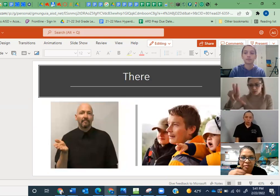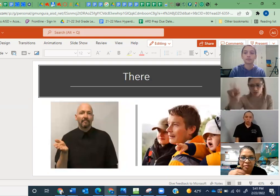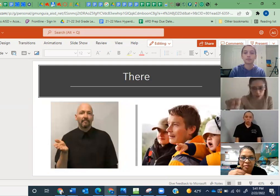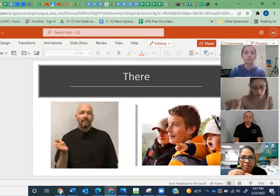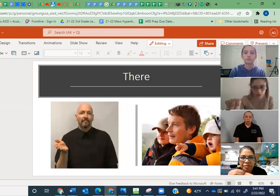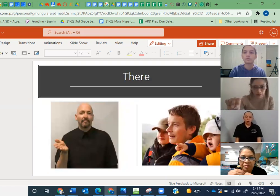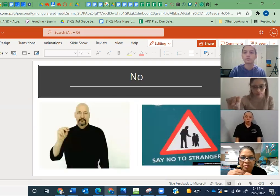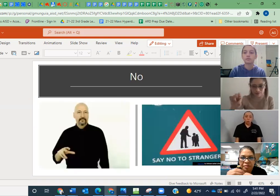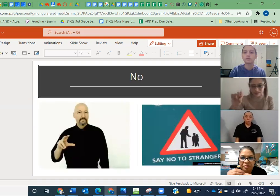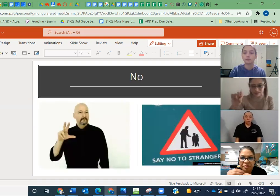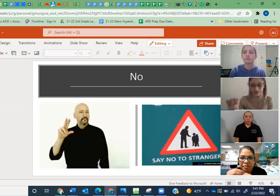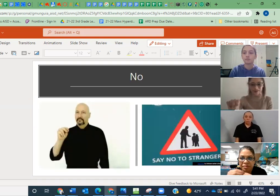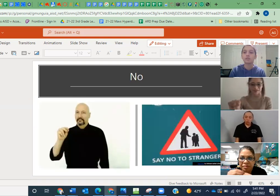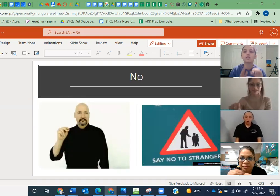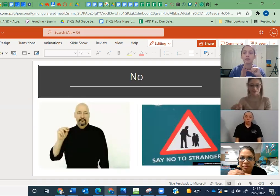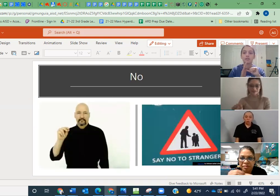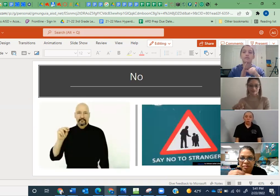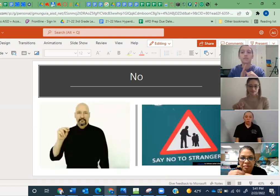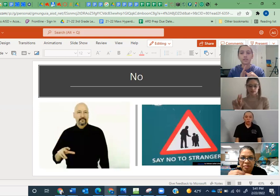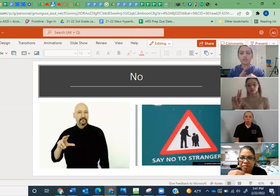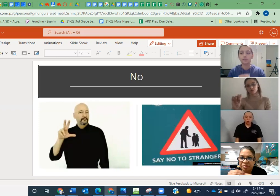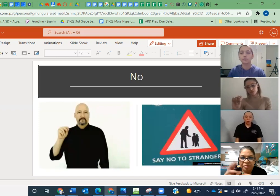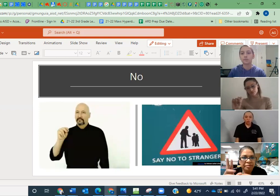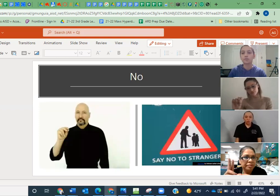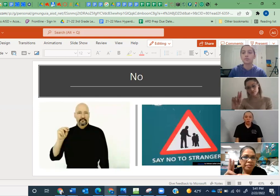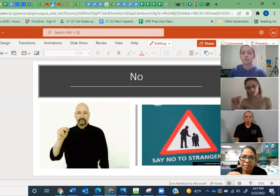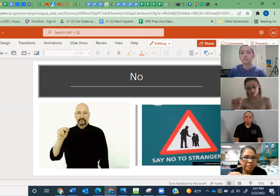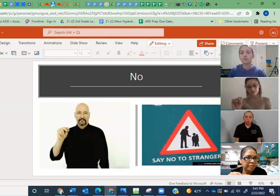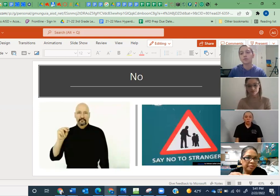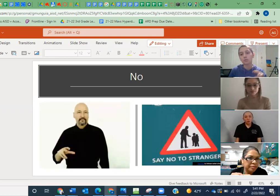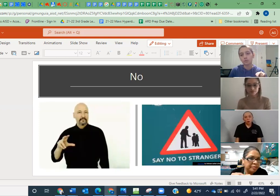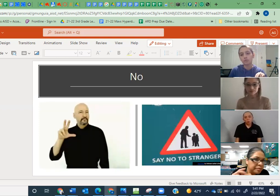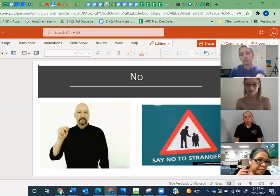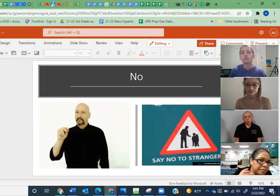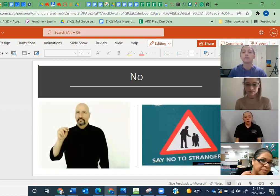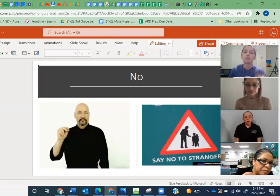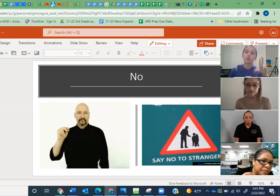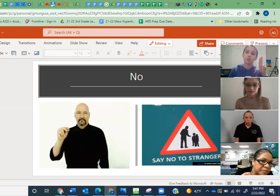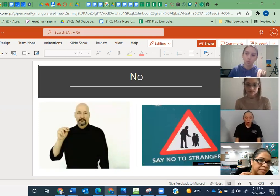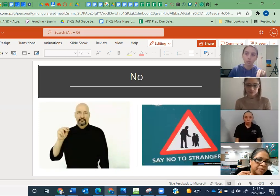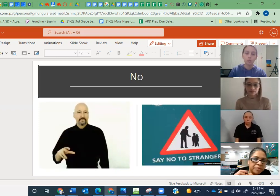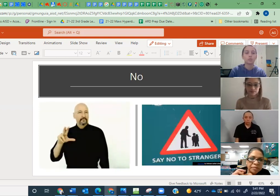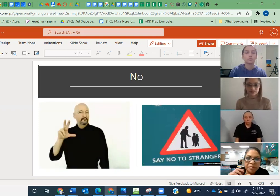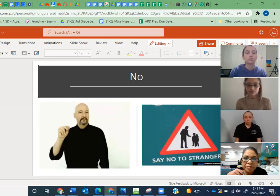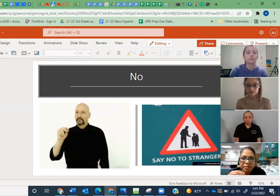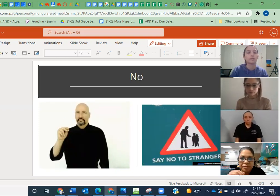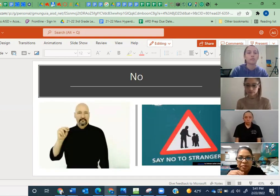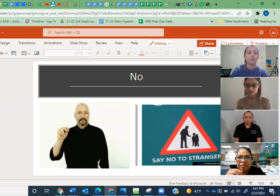No. So to emphasize it, also use your facial expressions. No, no, no.